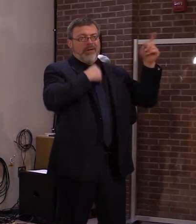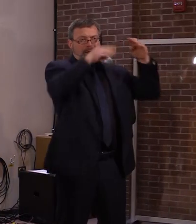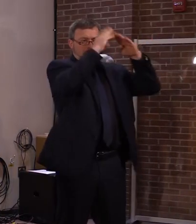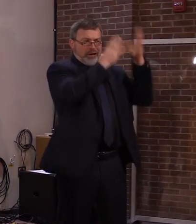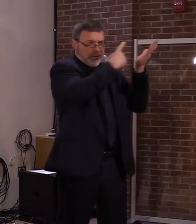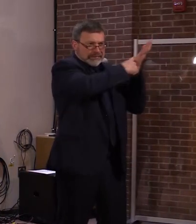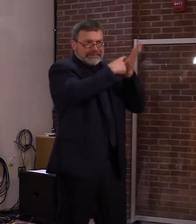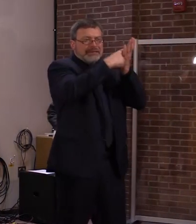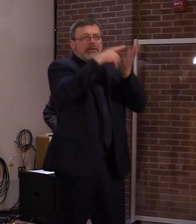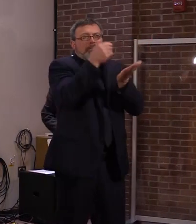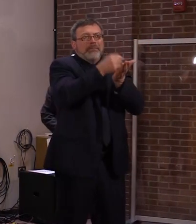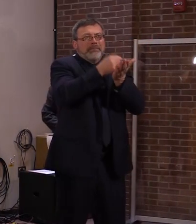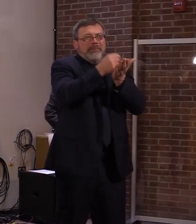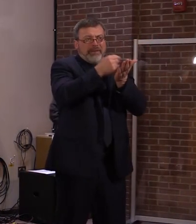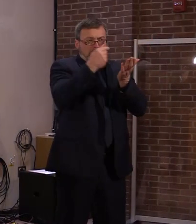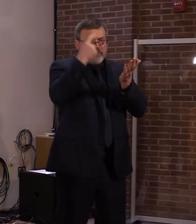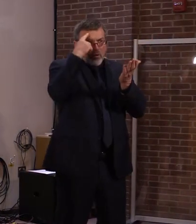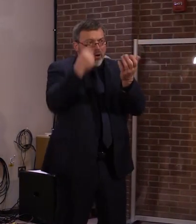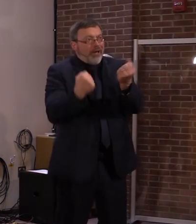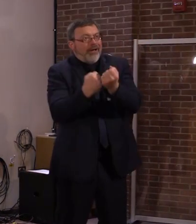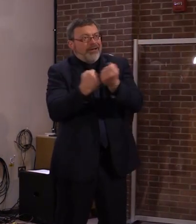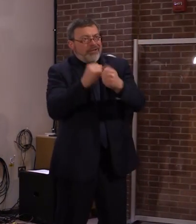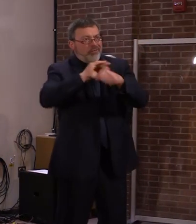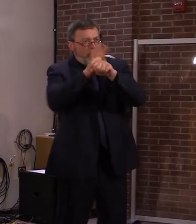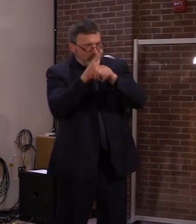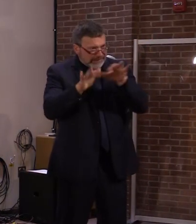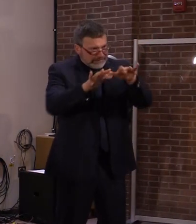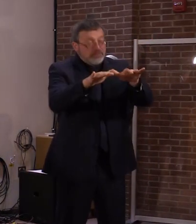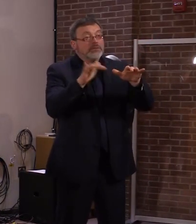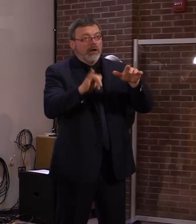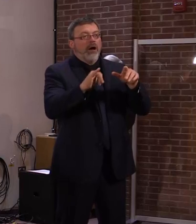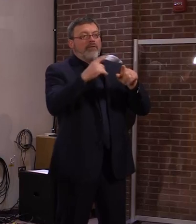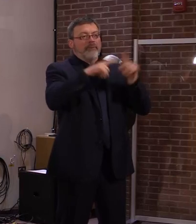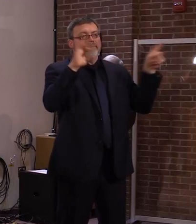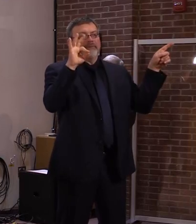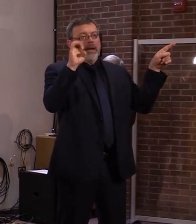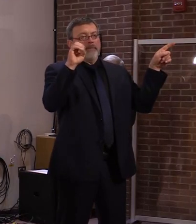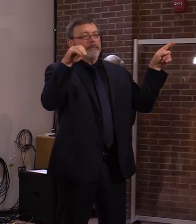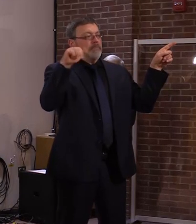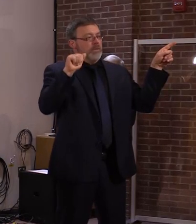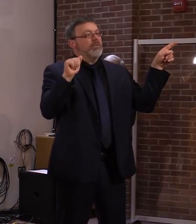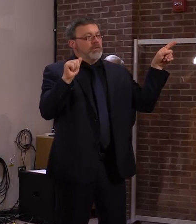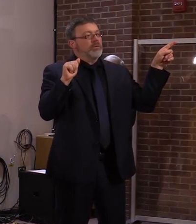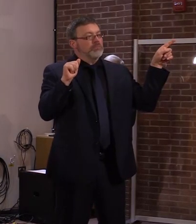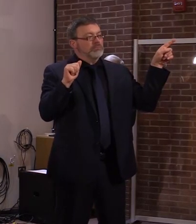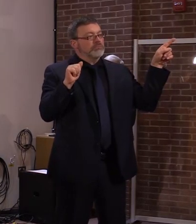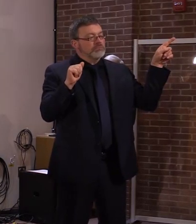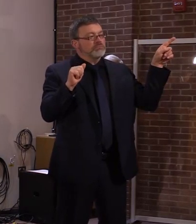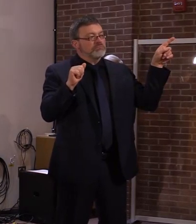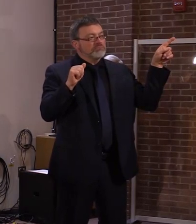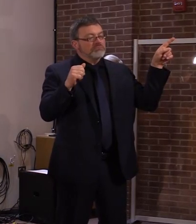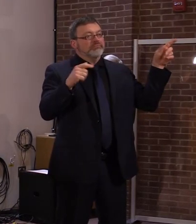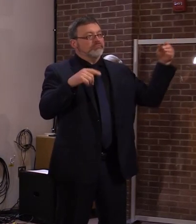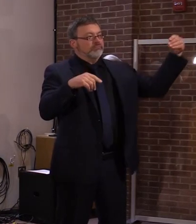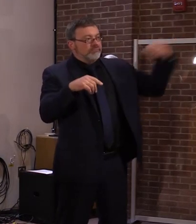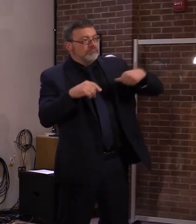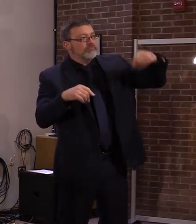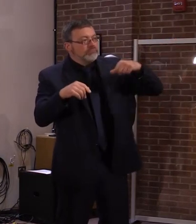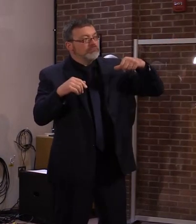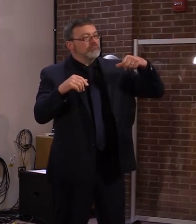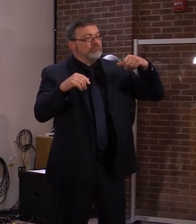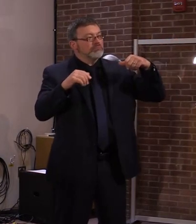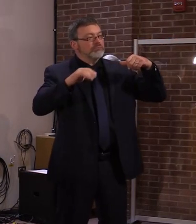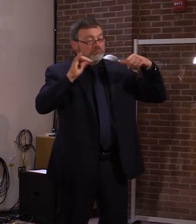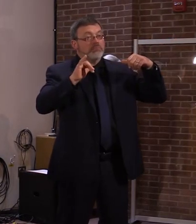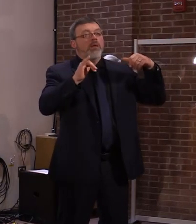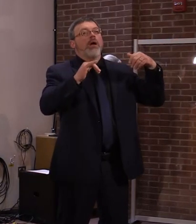under Title 32. Today it was announced by the White House that the President will be extending both